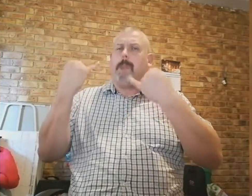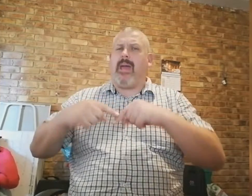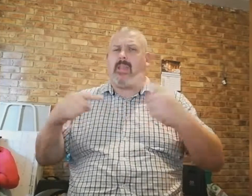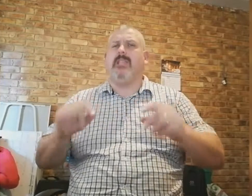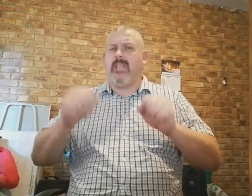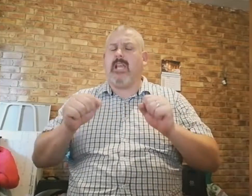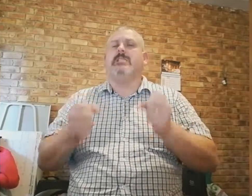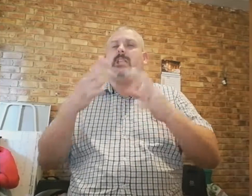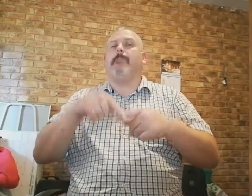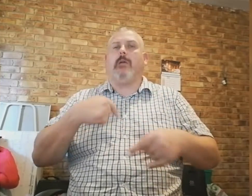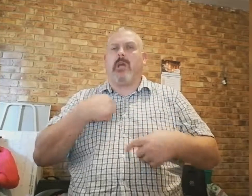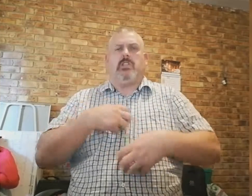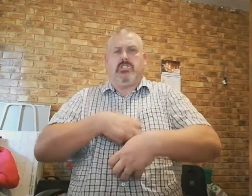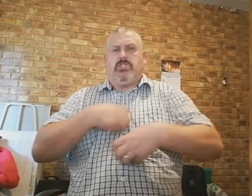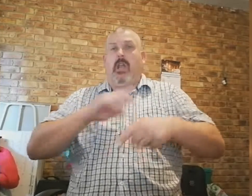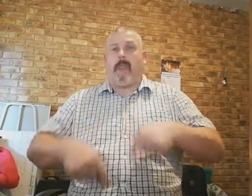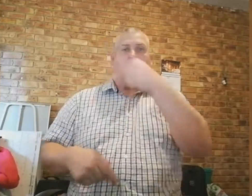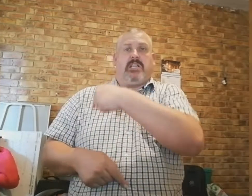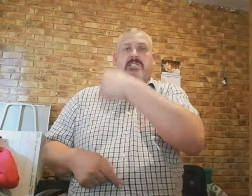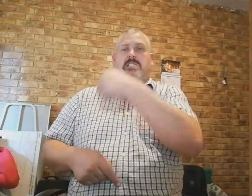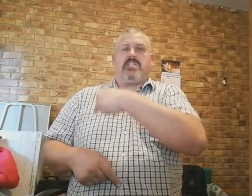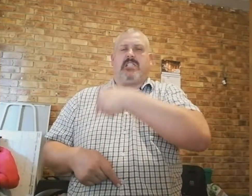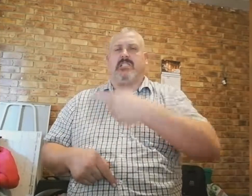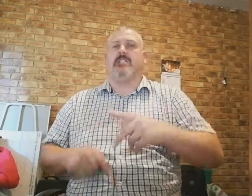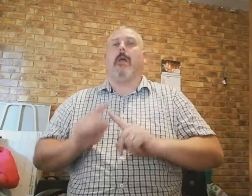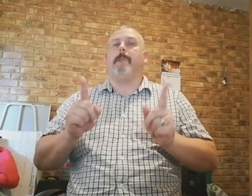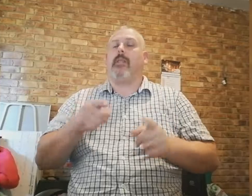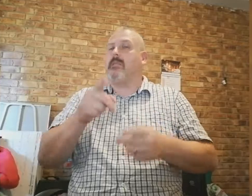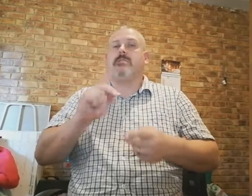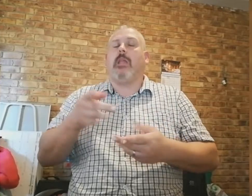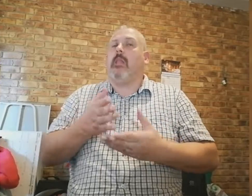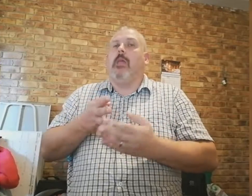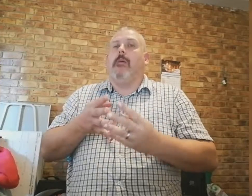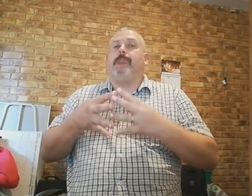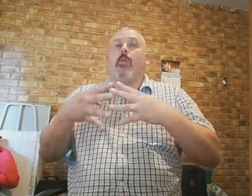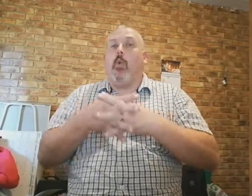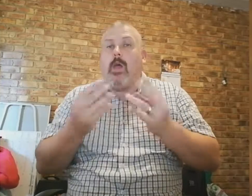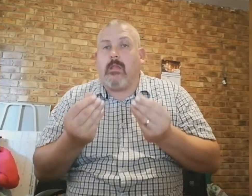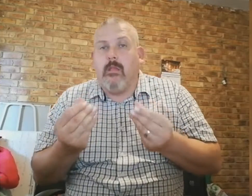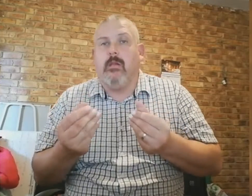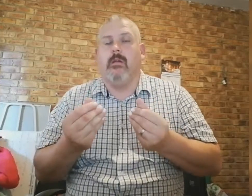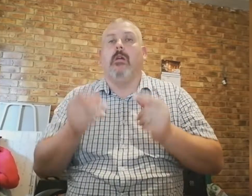bad things. Yes, sometimes I about this, but not word